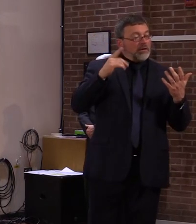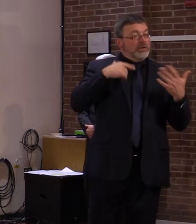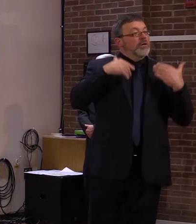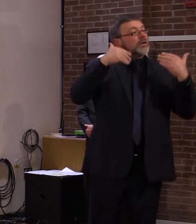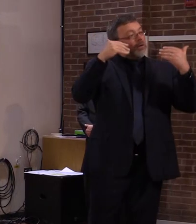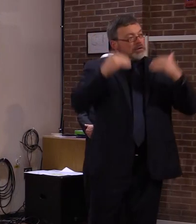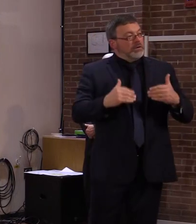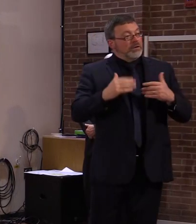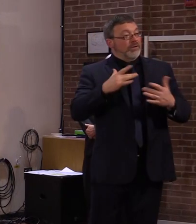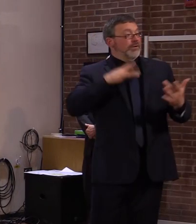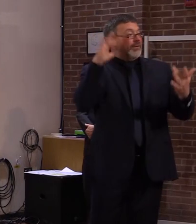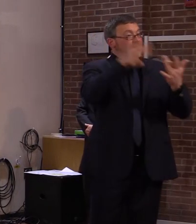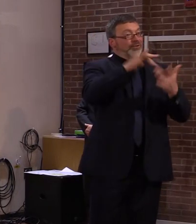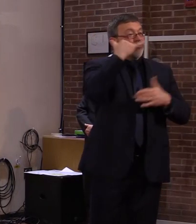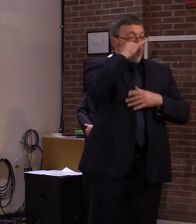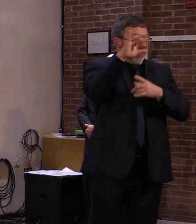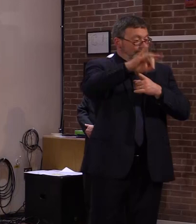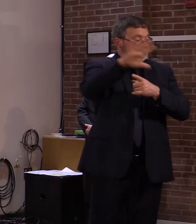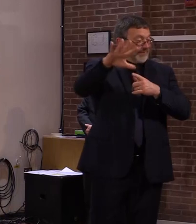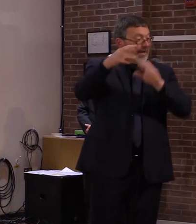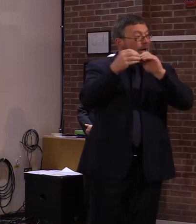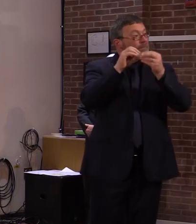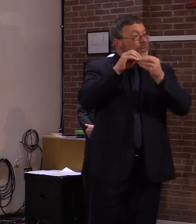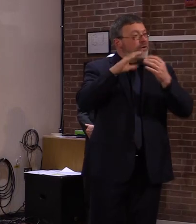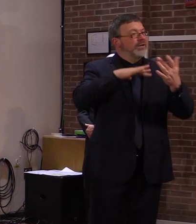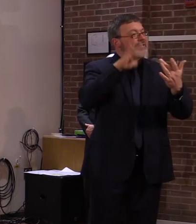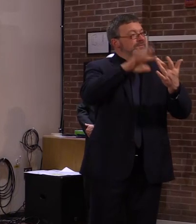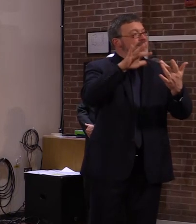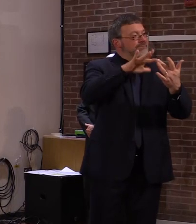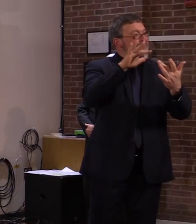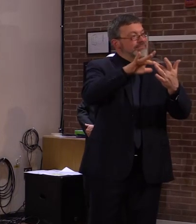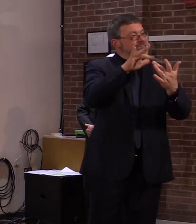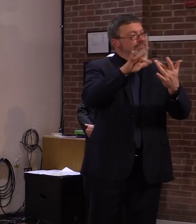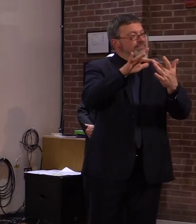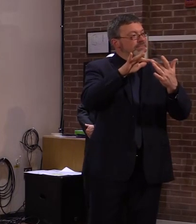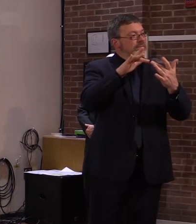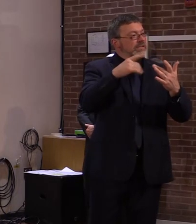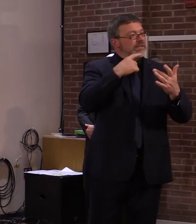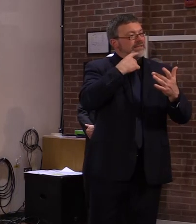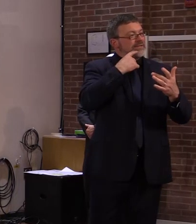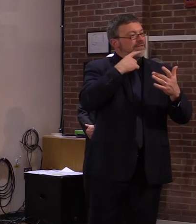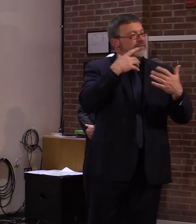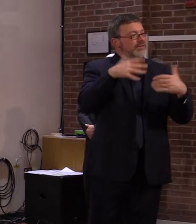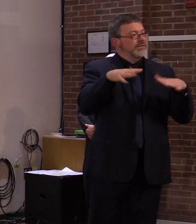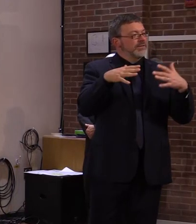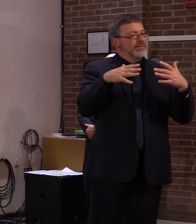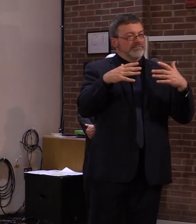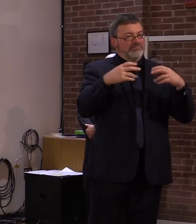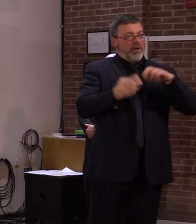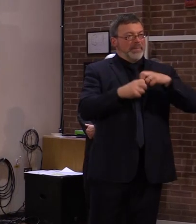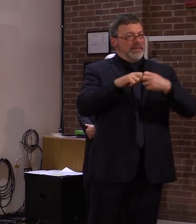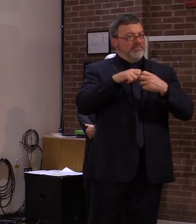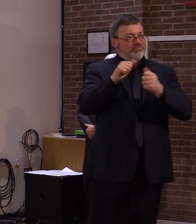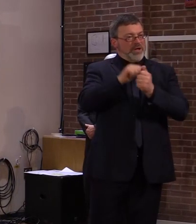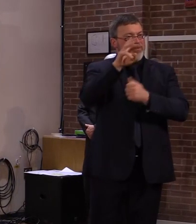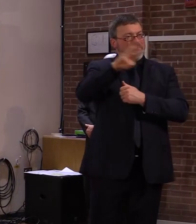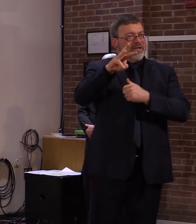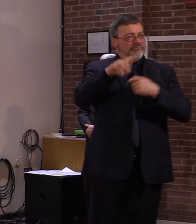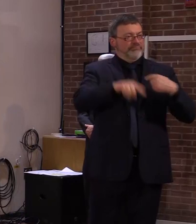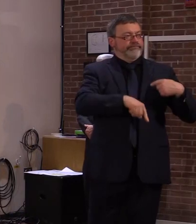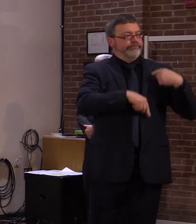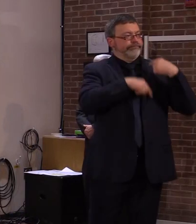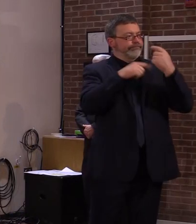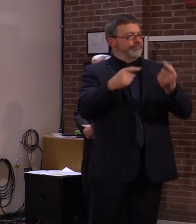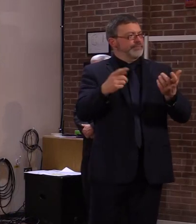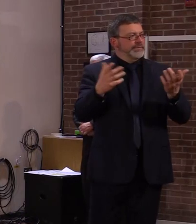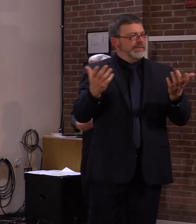department, the attendant told them that this issue's been happening. They were told, you know, they got this note saying they were